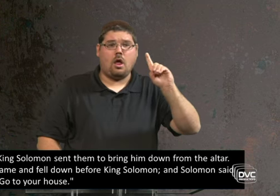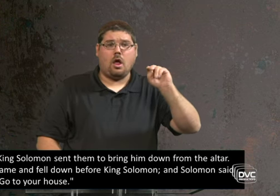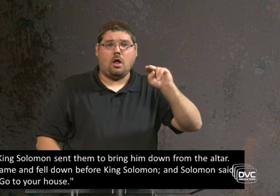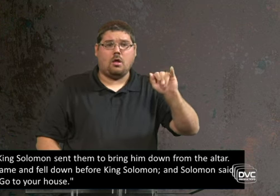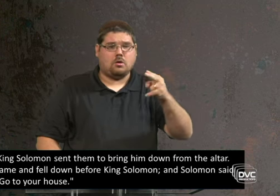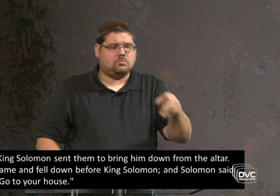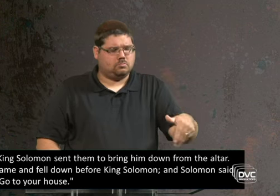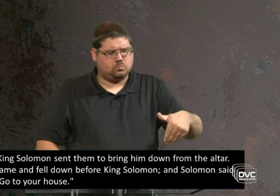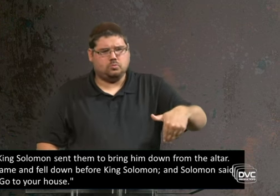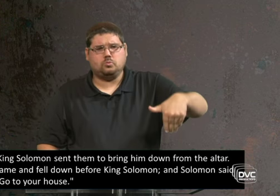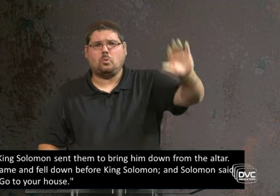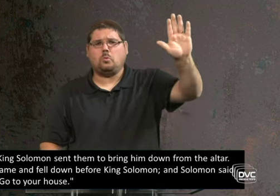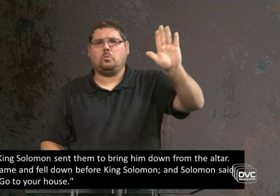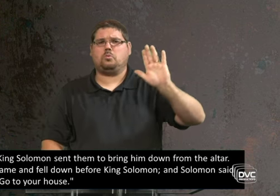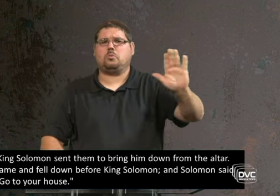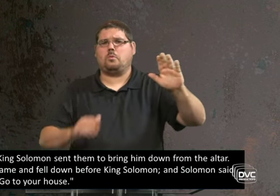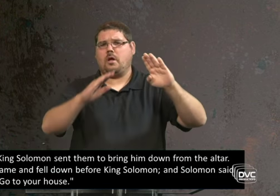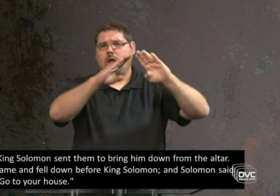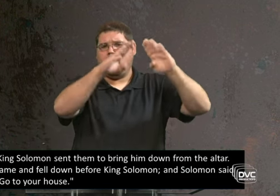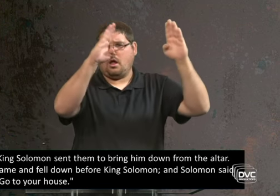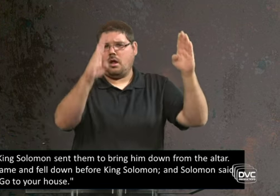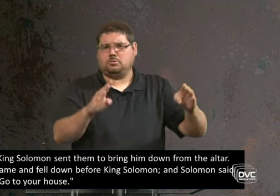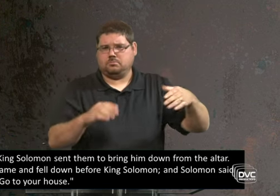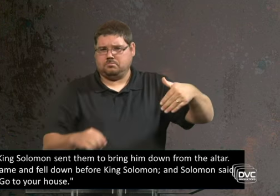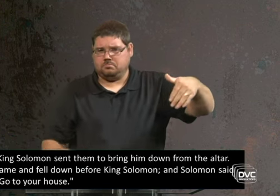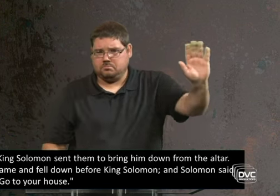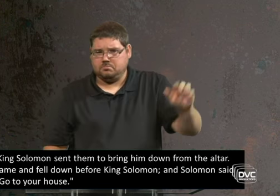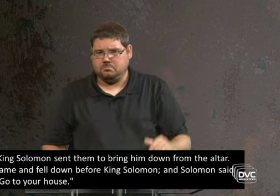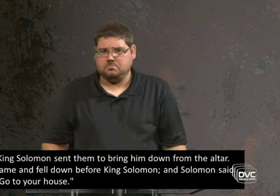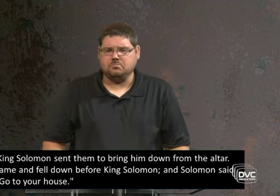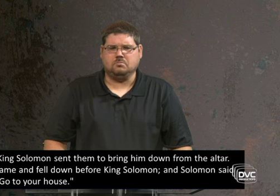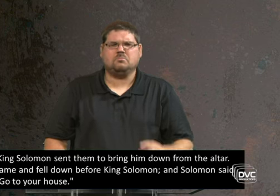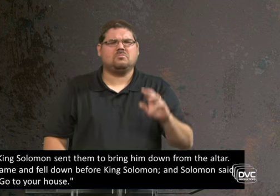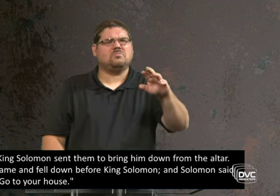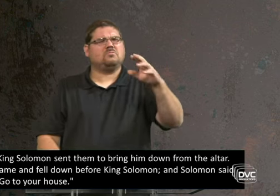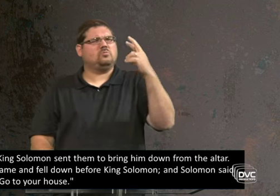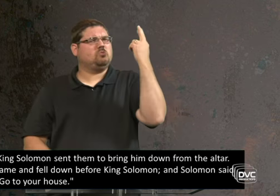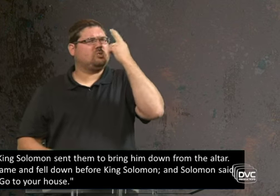Solomon sent him, and he said, "You can go to your house."